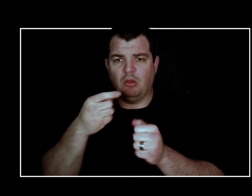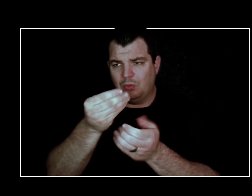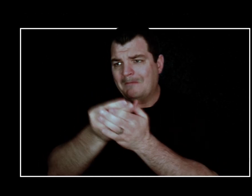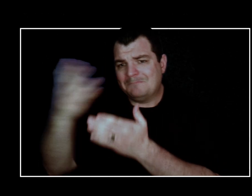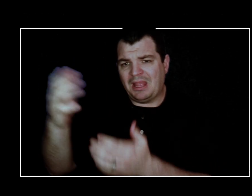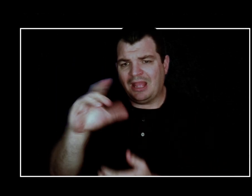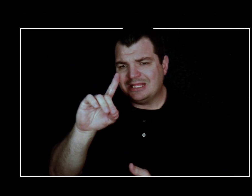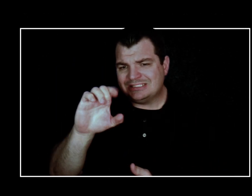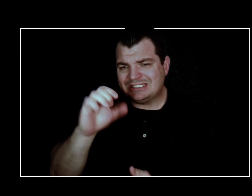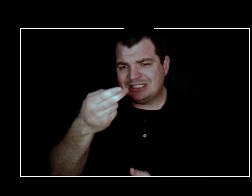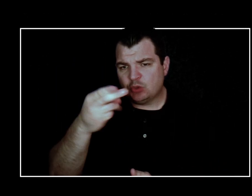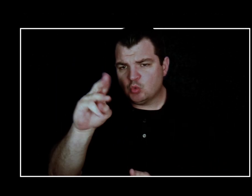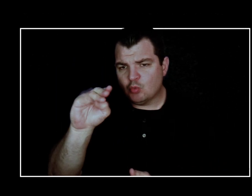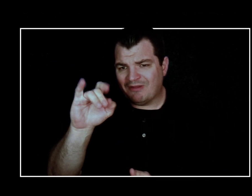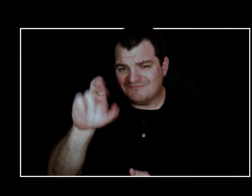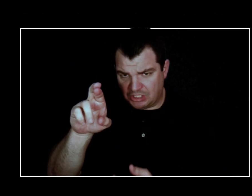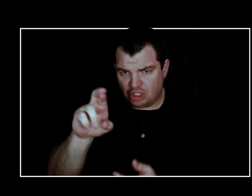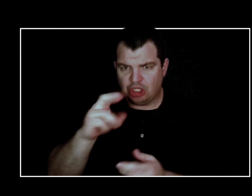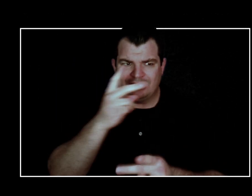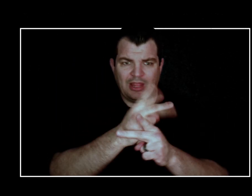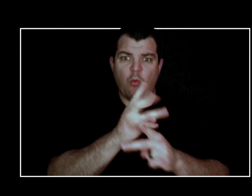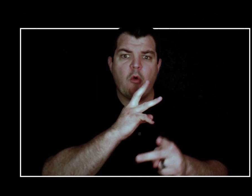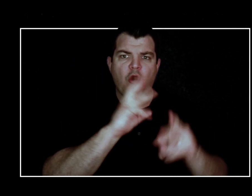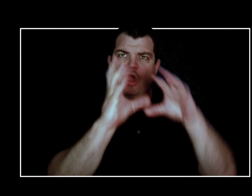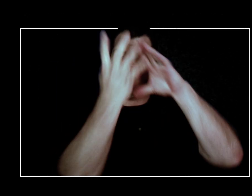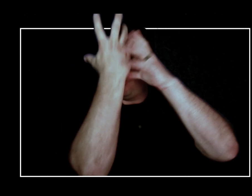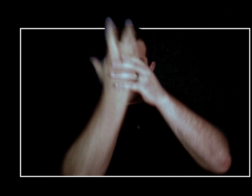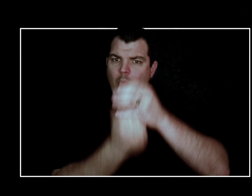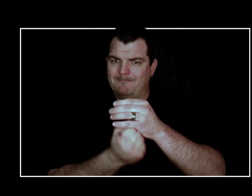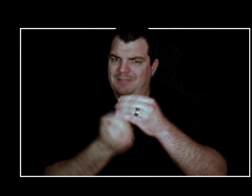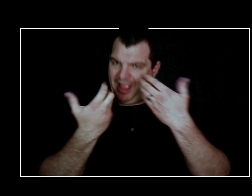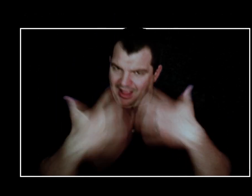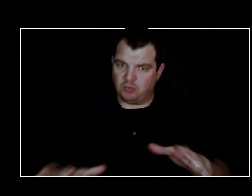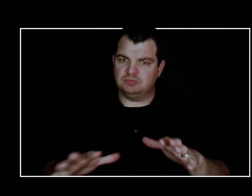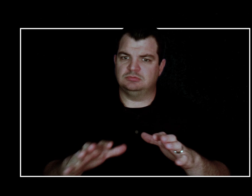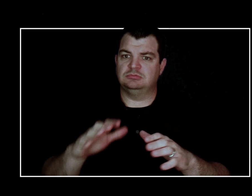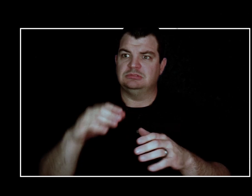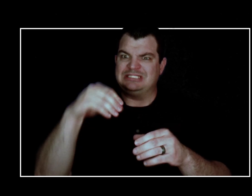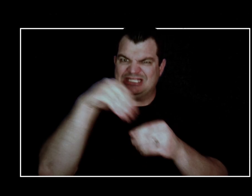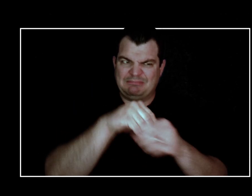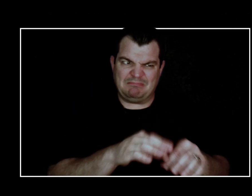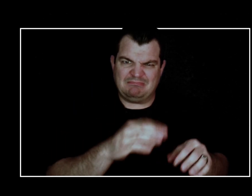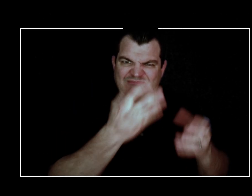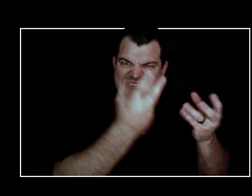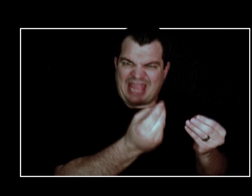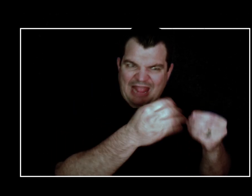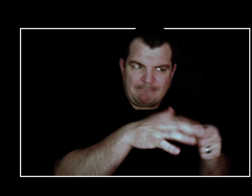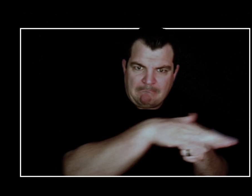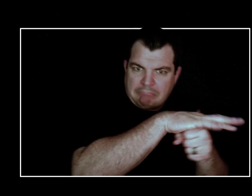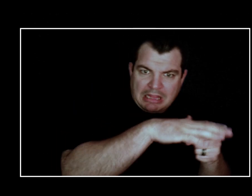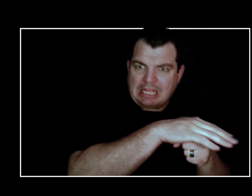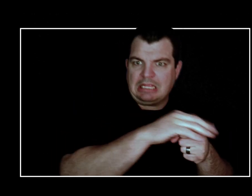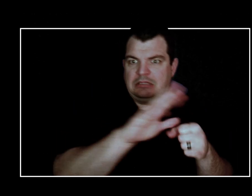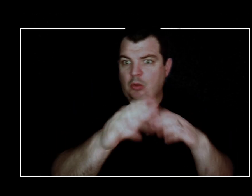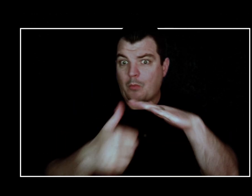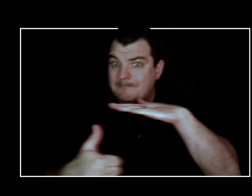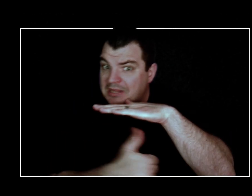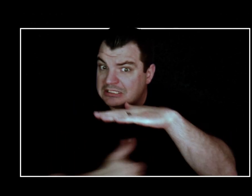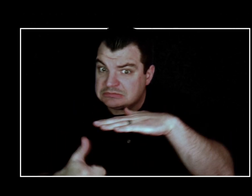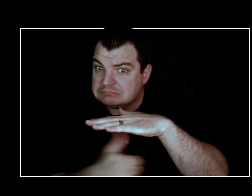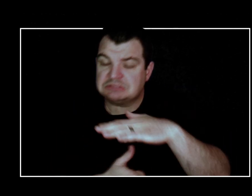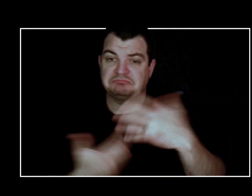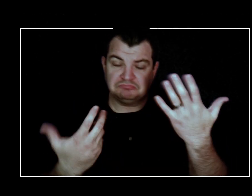machine called a dehumidifier to take the water out of the air, especially in damp places like your